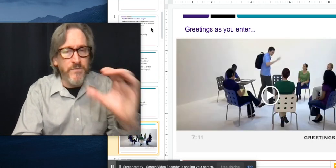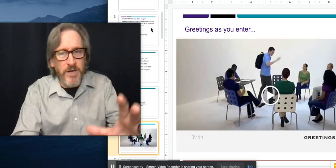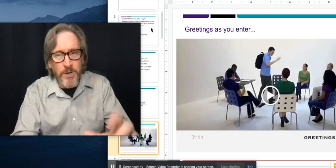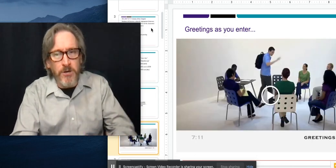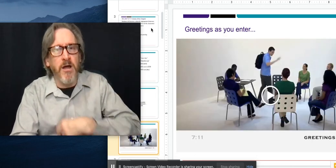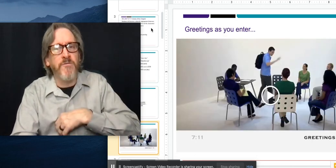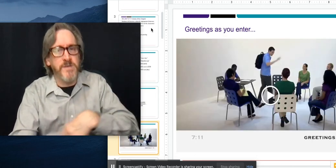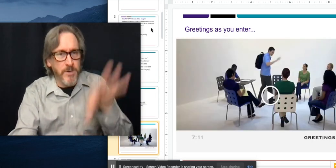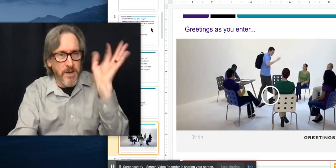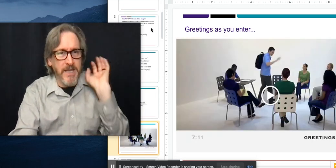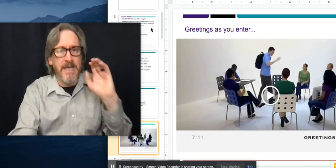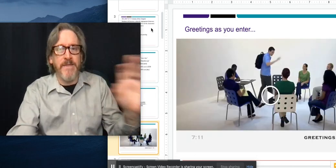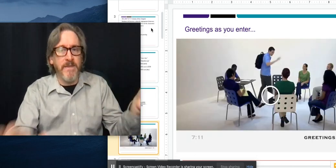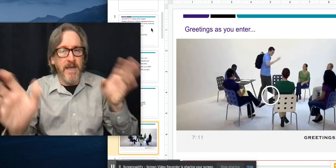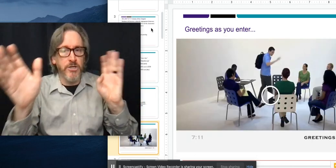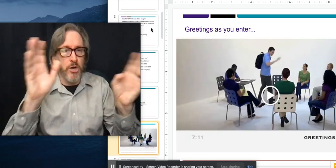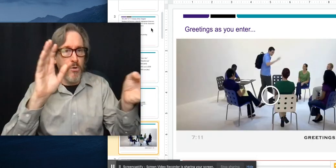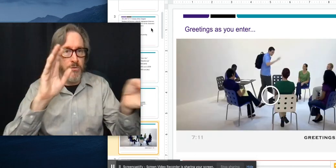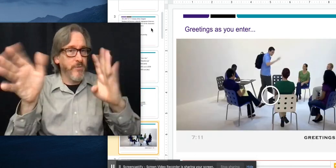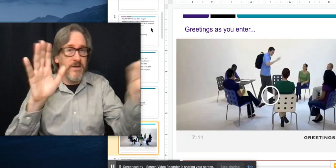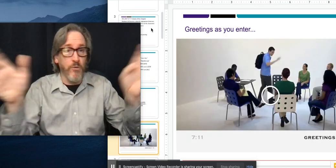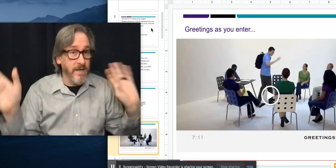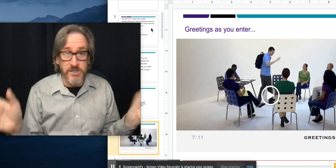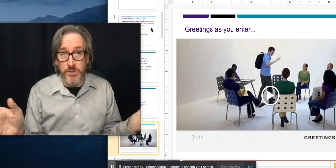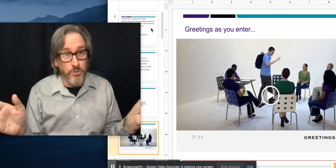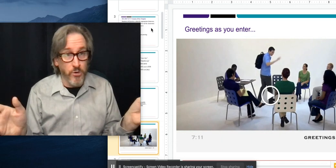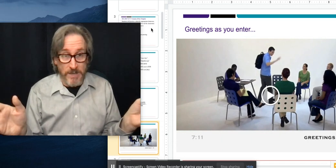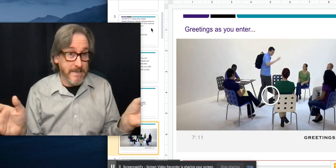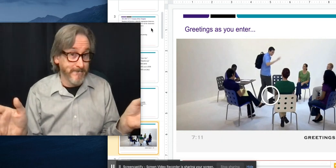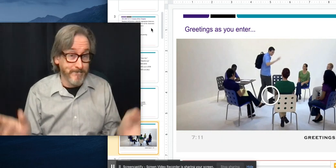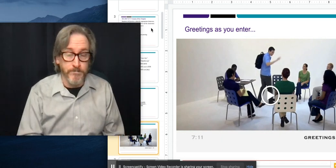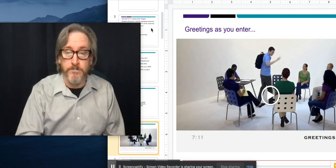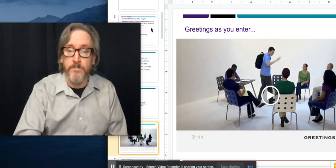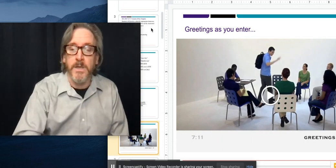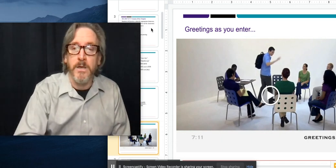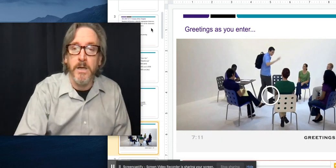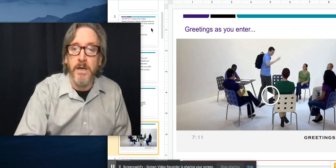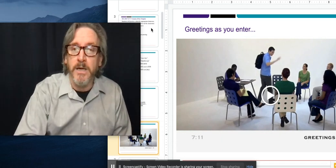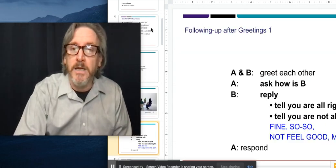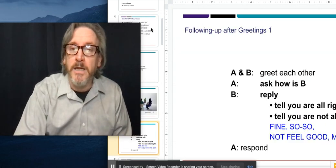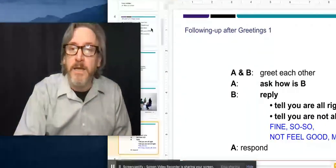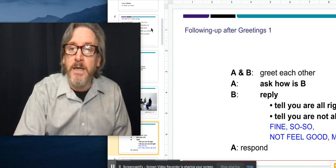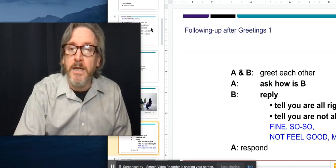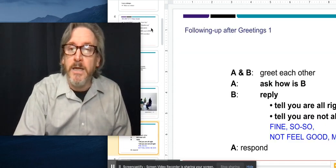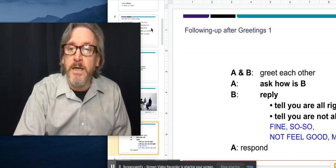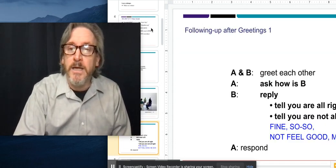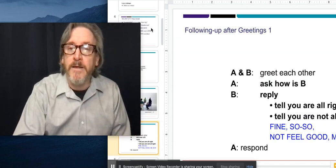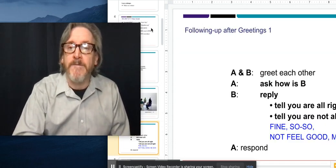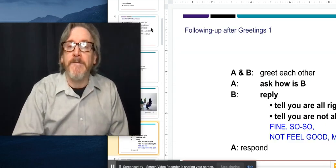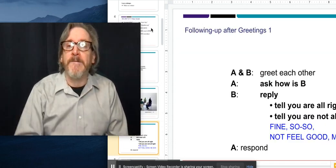So there's a video here of someone coming in, and then they show three different ways to greet.